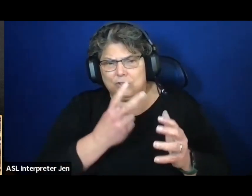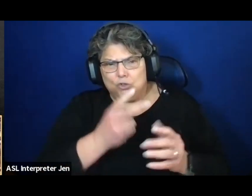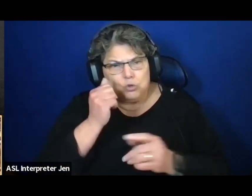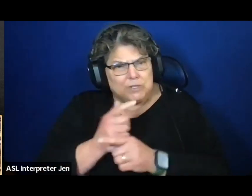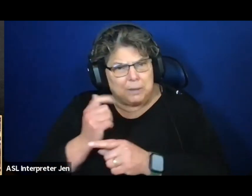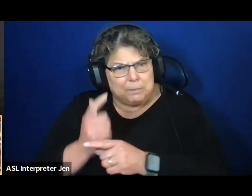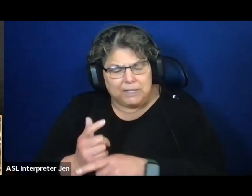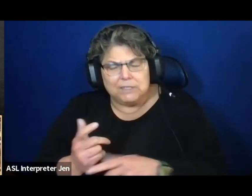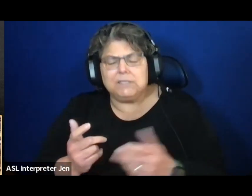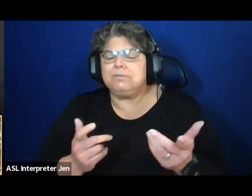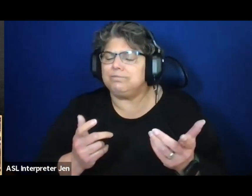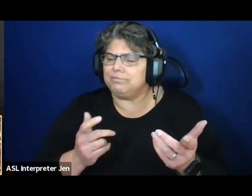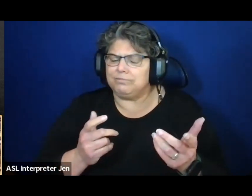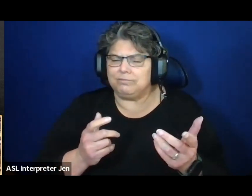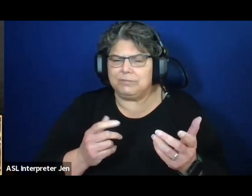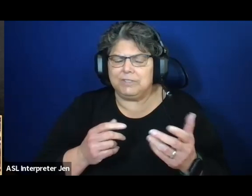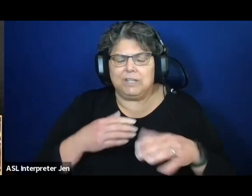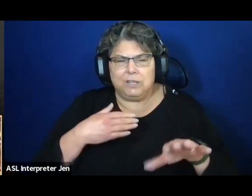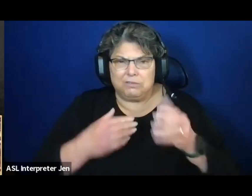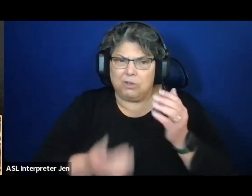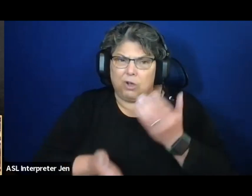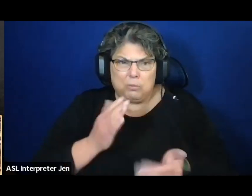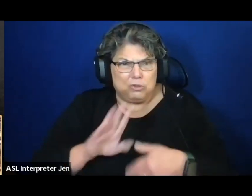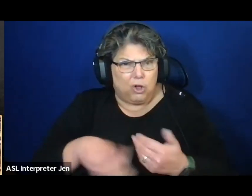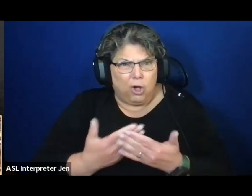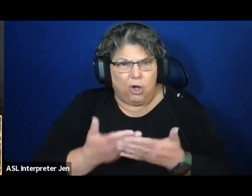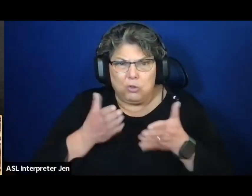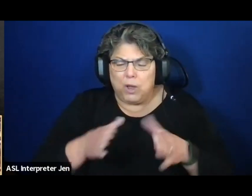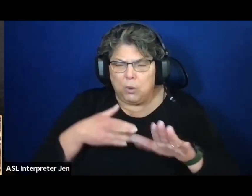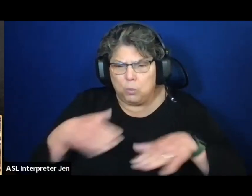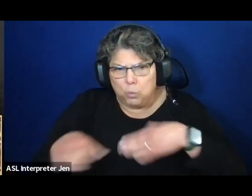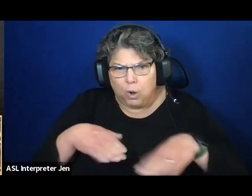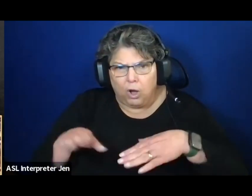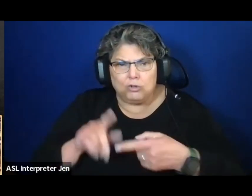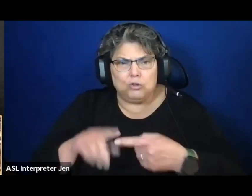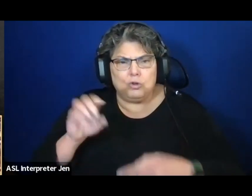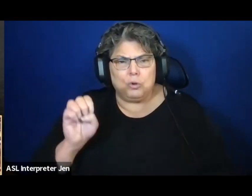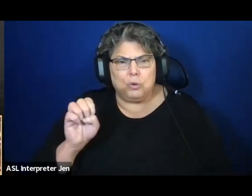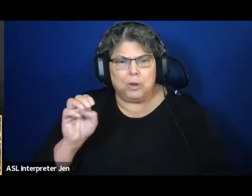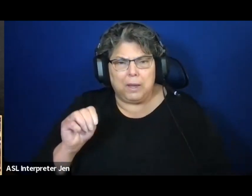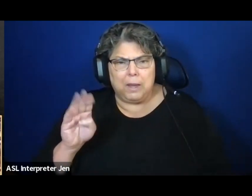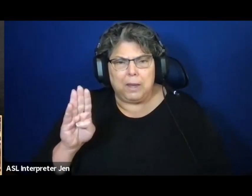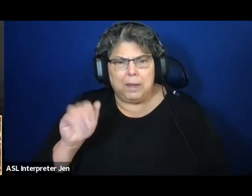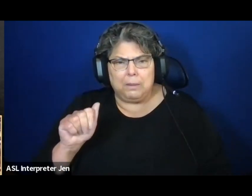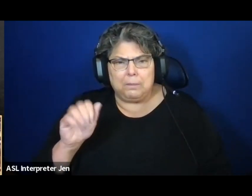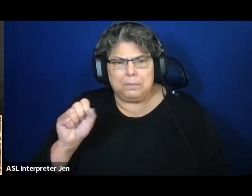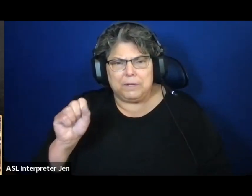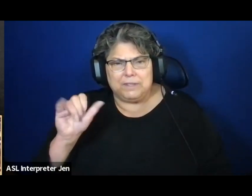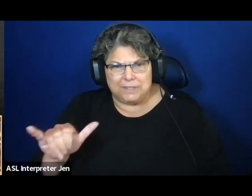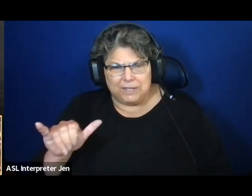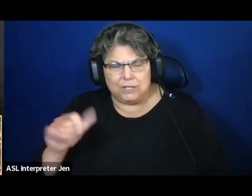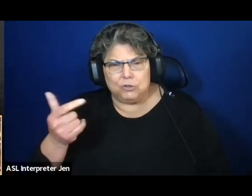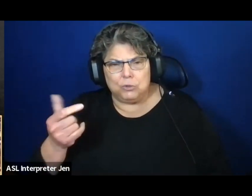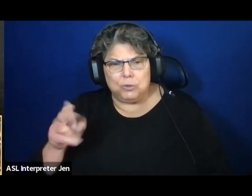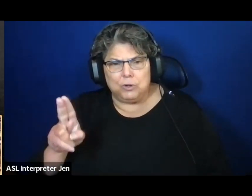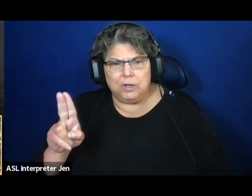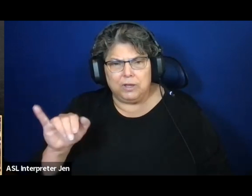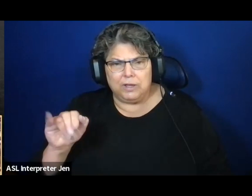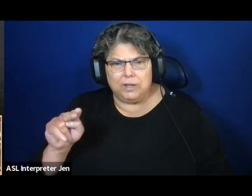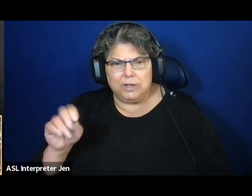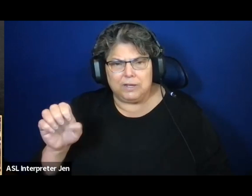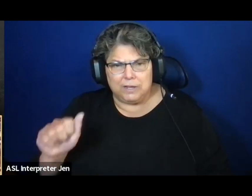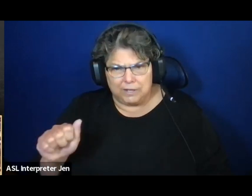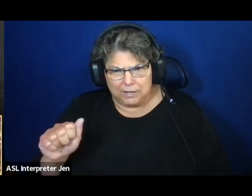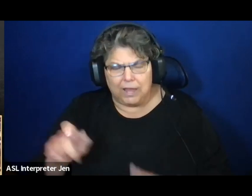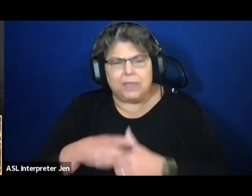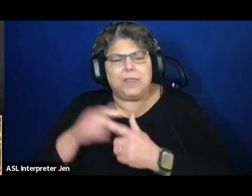he made his way largely by foot to the embassy in Guinea, where he stayed until his brother managed to fly him out to Gambia.